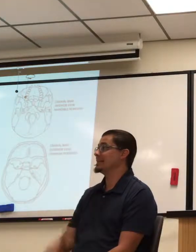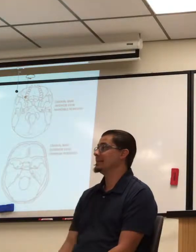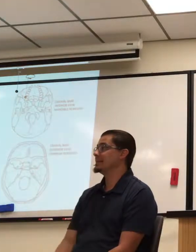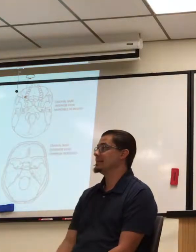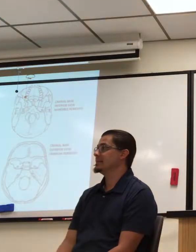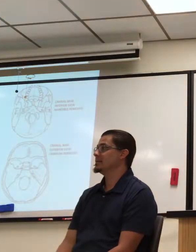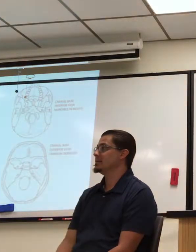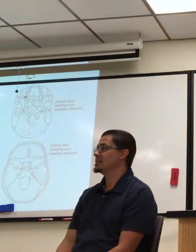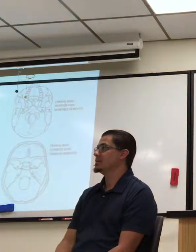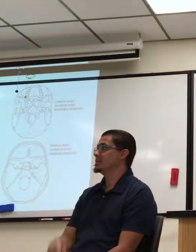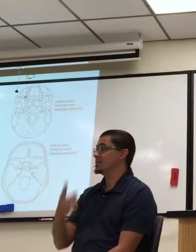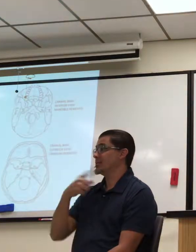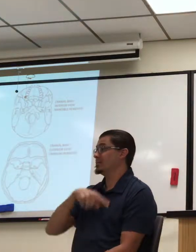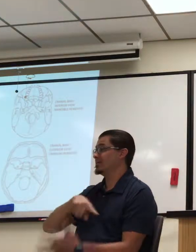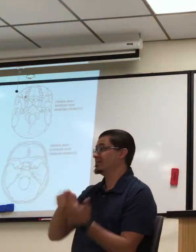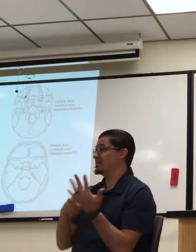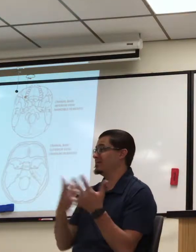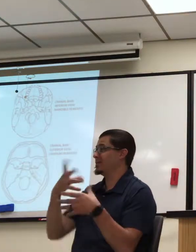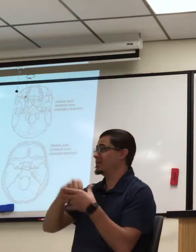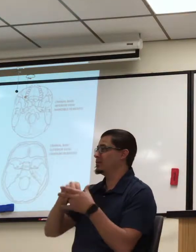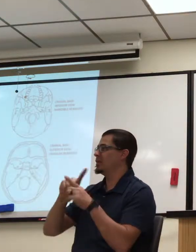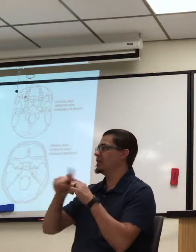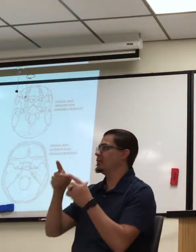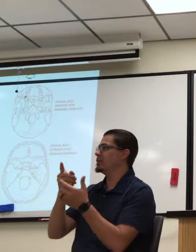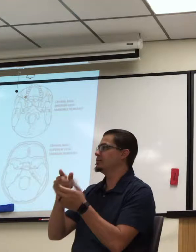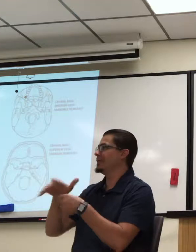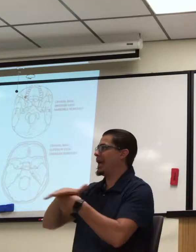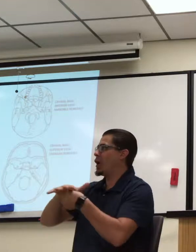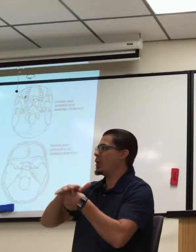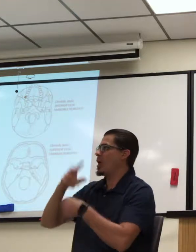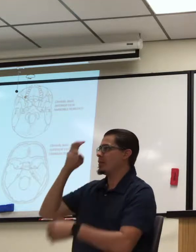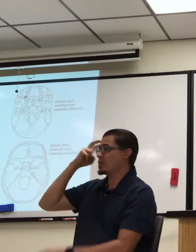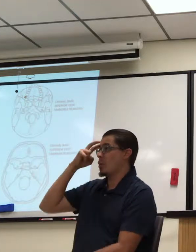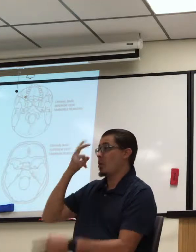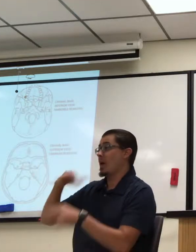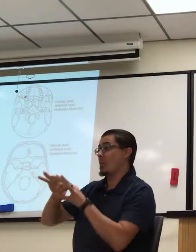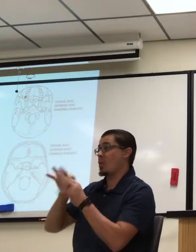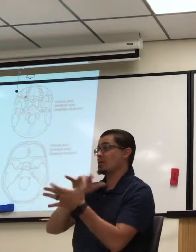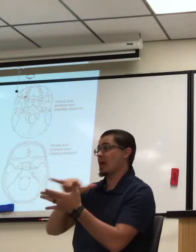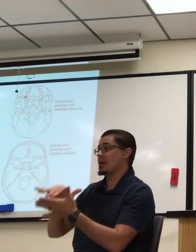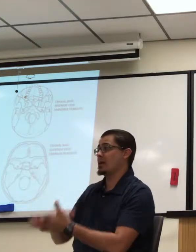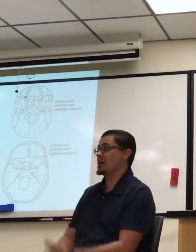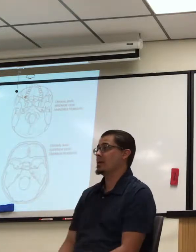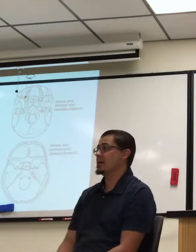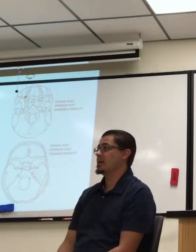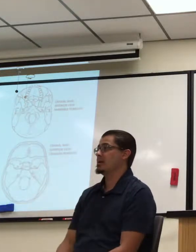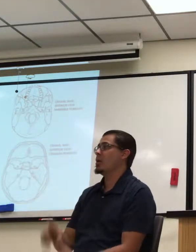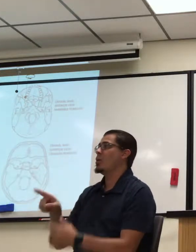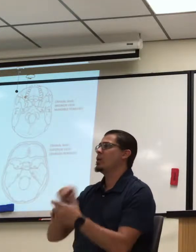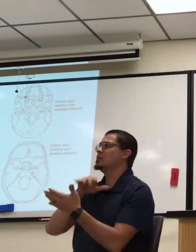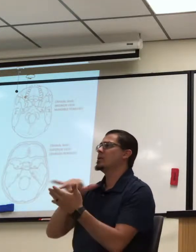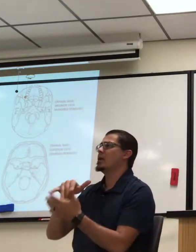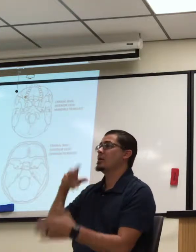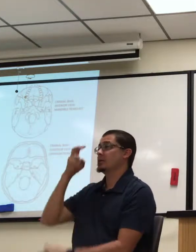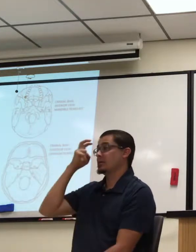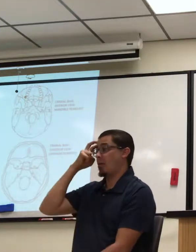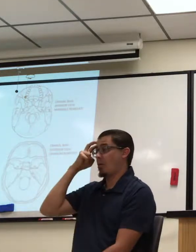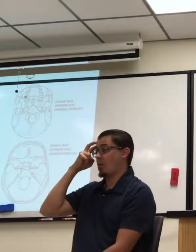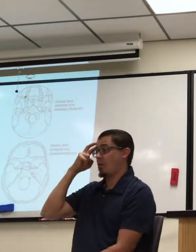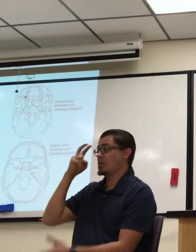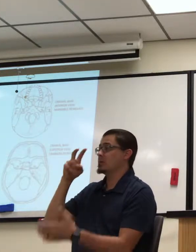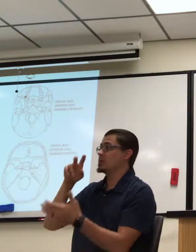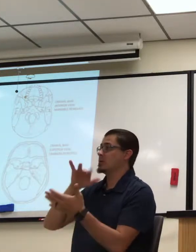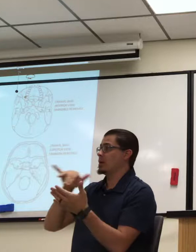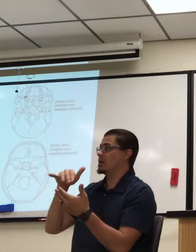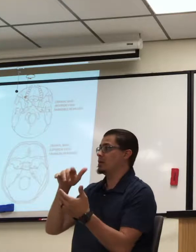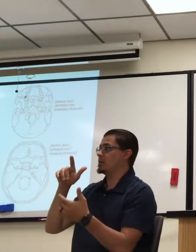Those things are all housed in different parts of the skull. So it's very important to study. And when you study the skull, study the skulls we